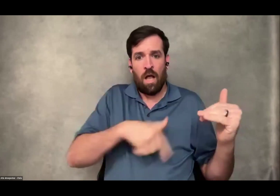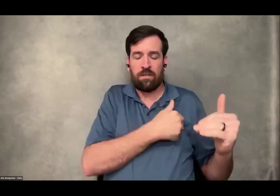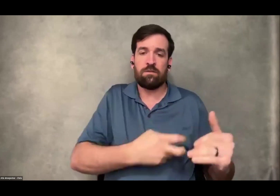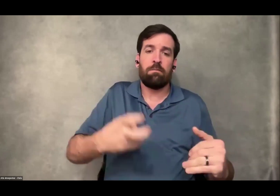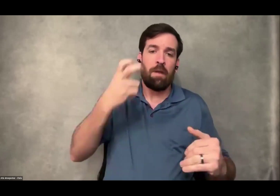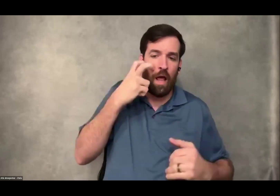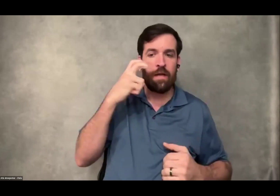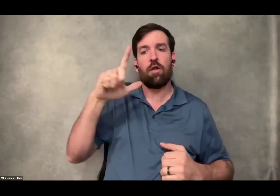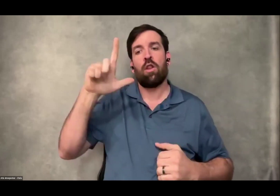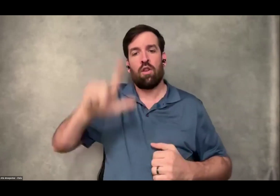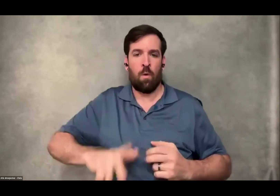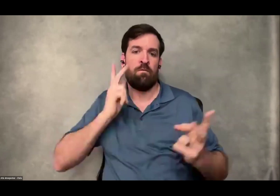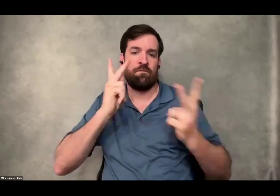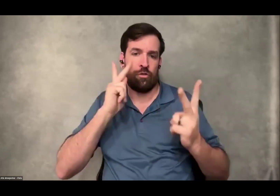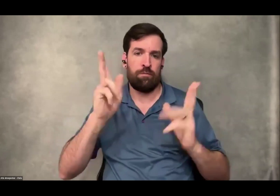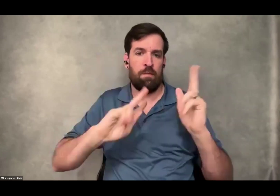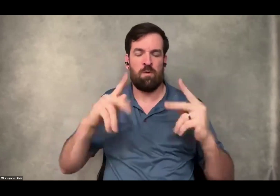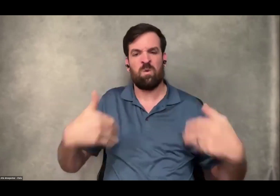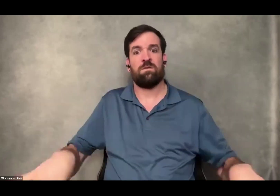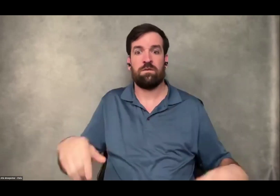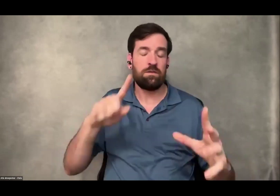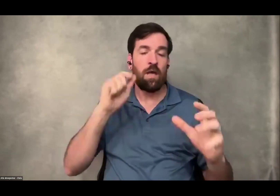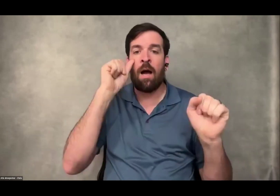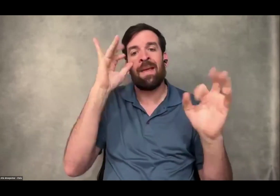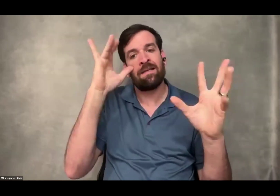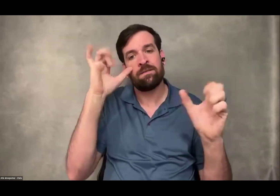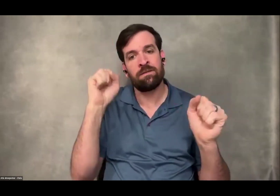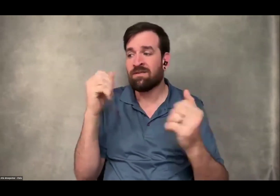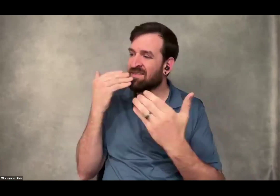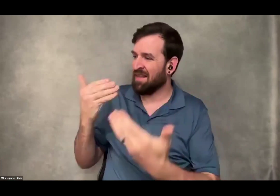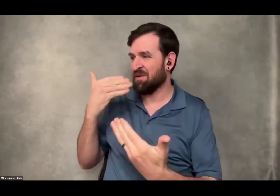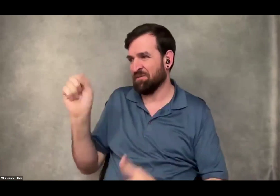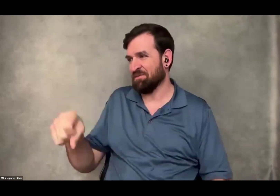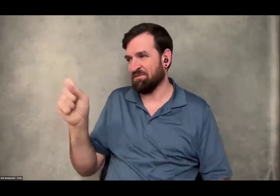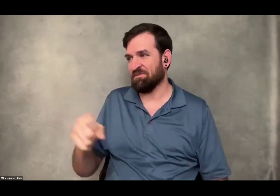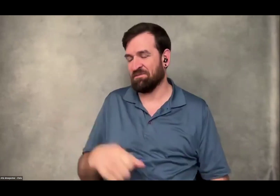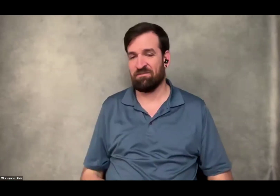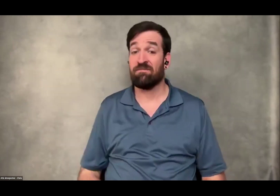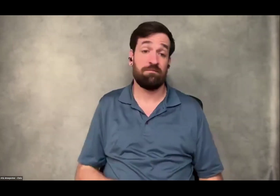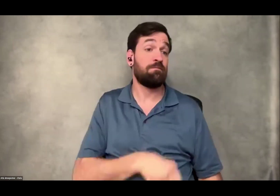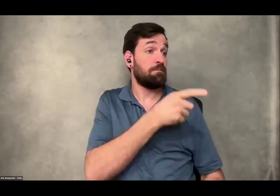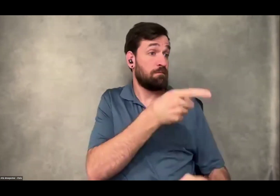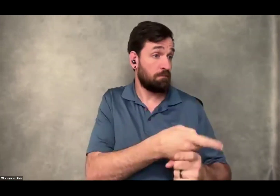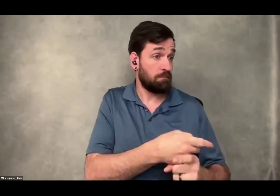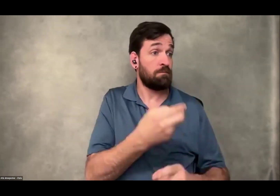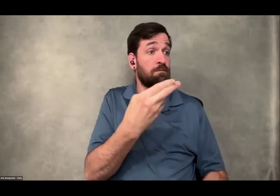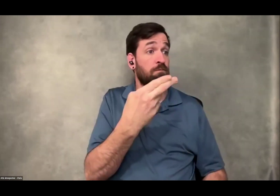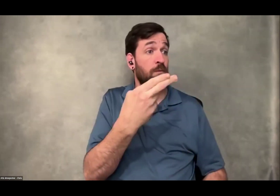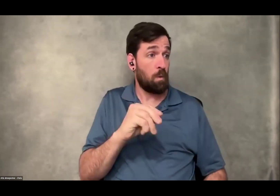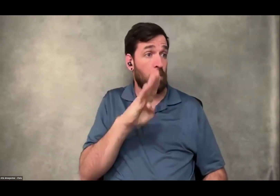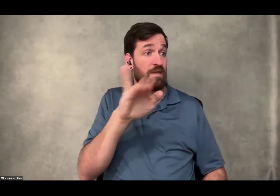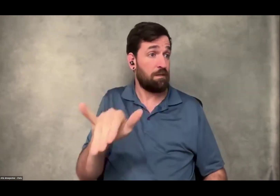vision folks. It's incredible. Yes, thank you. That's right. Thanks, Hobie.